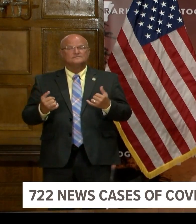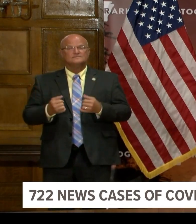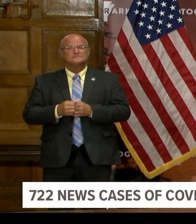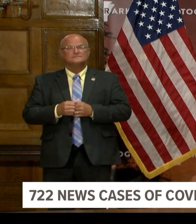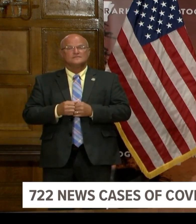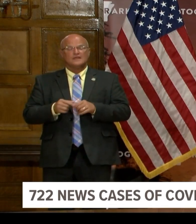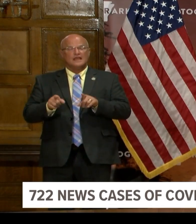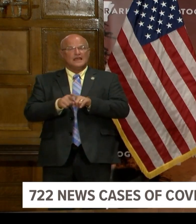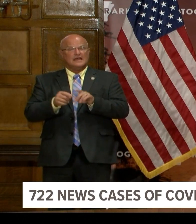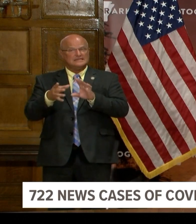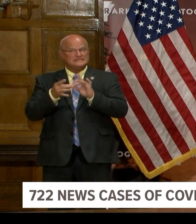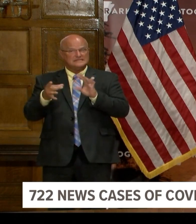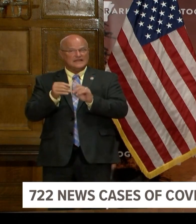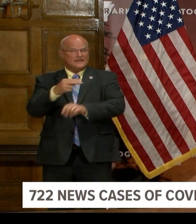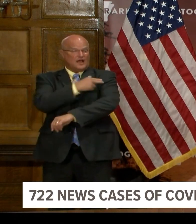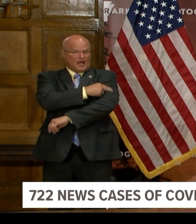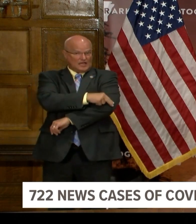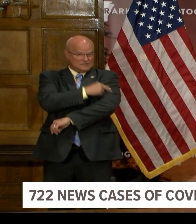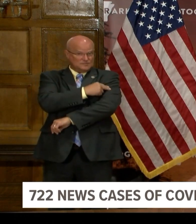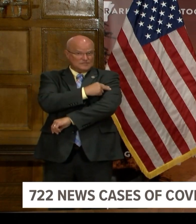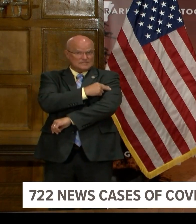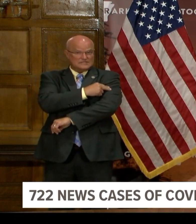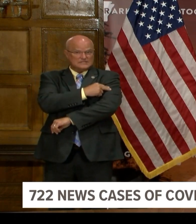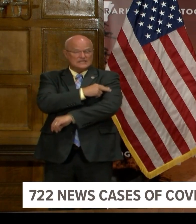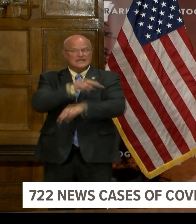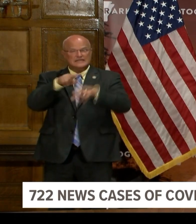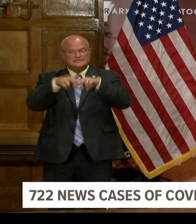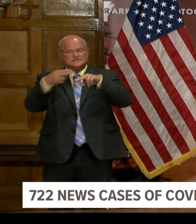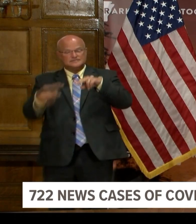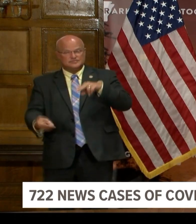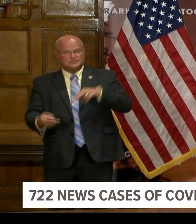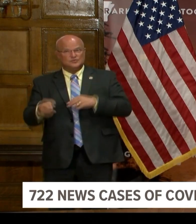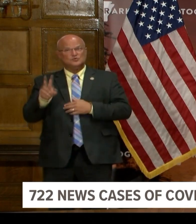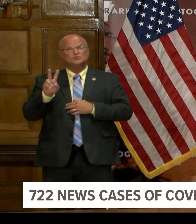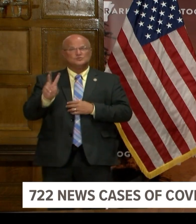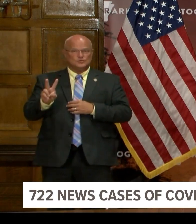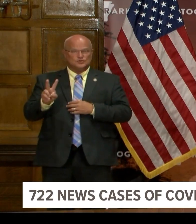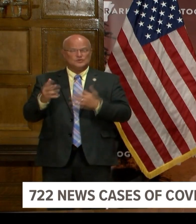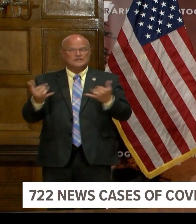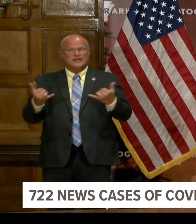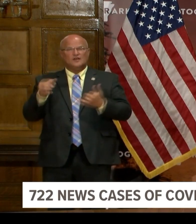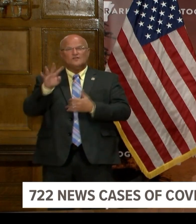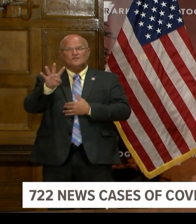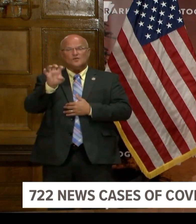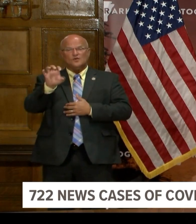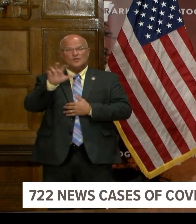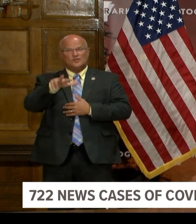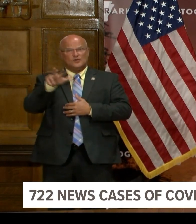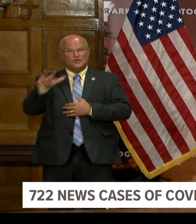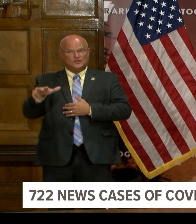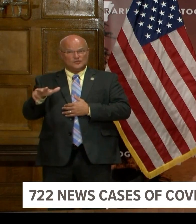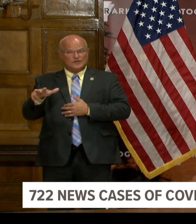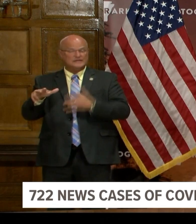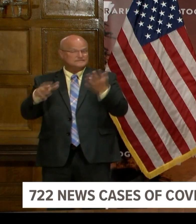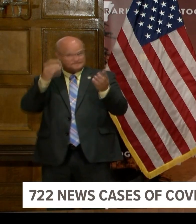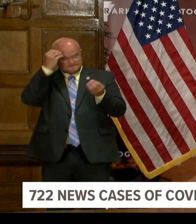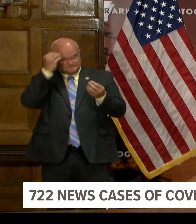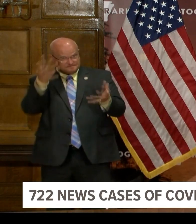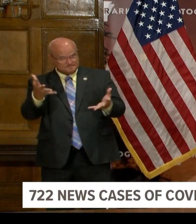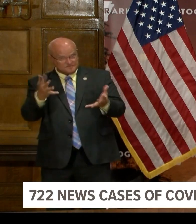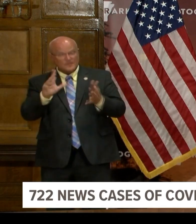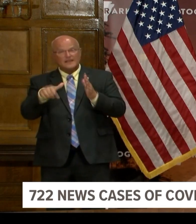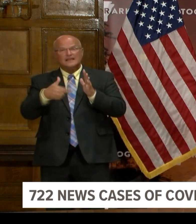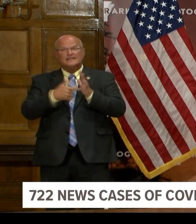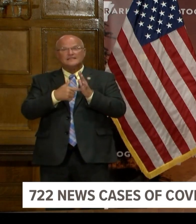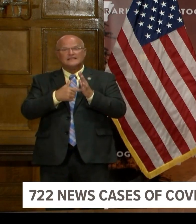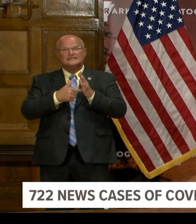as mentioned, the hospitalized individuals has fallen by another 2 individuals to 433. Of note, this is as low